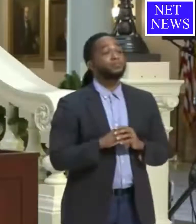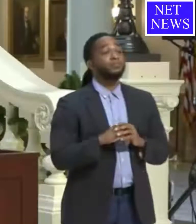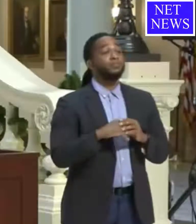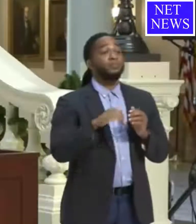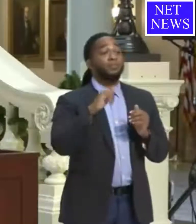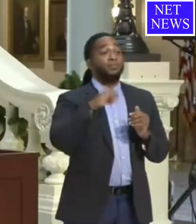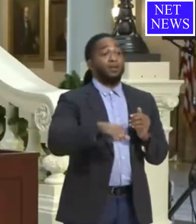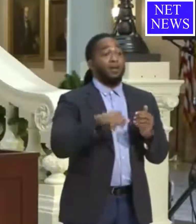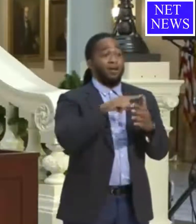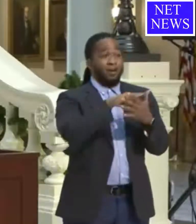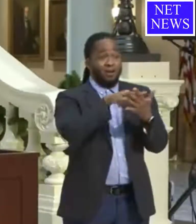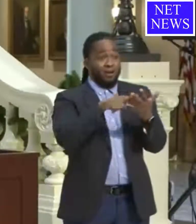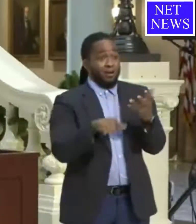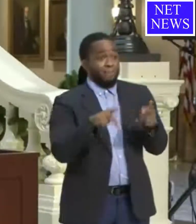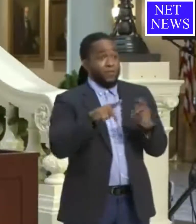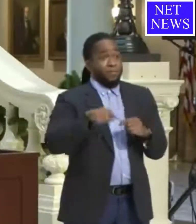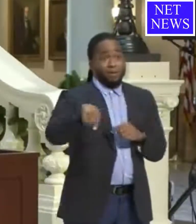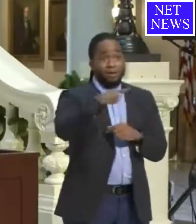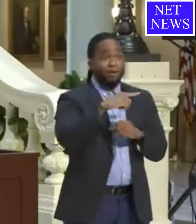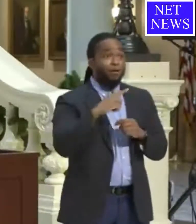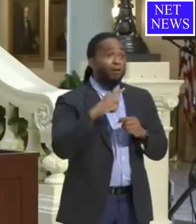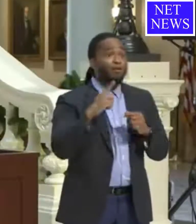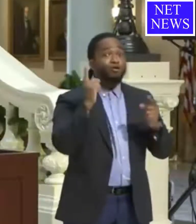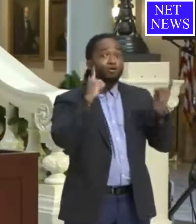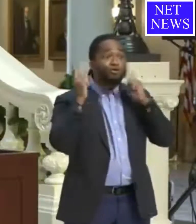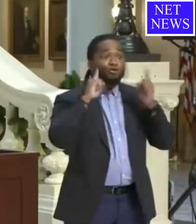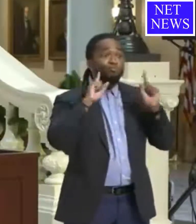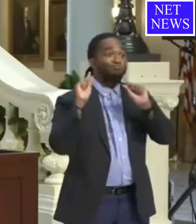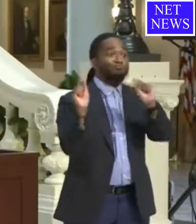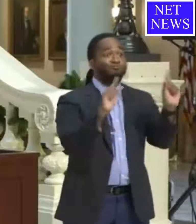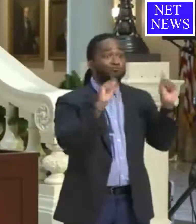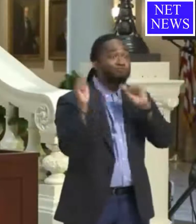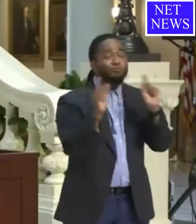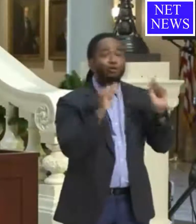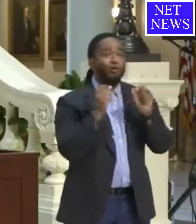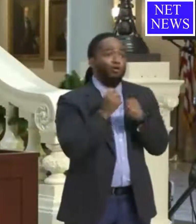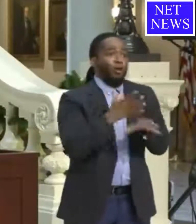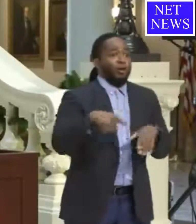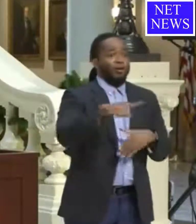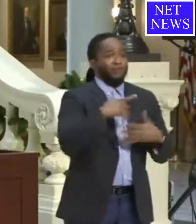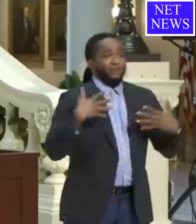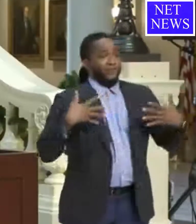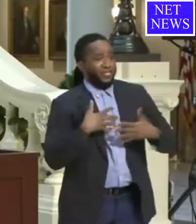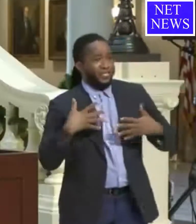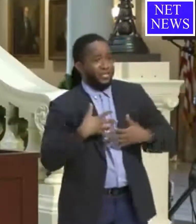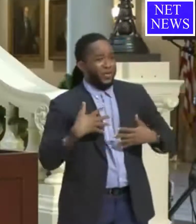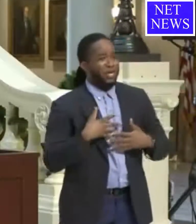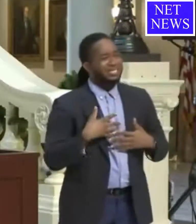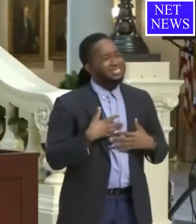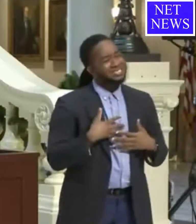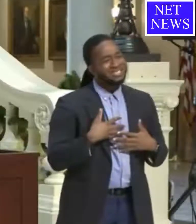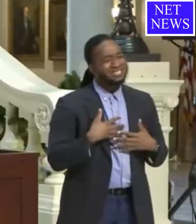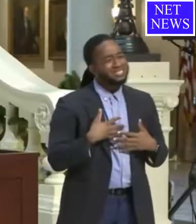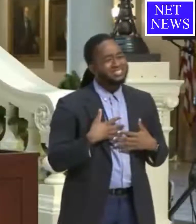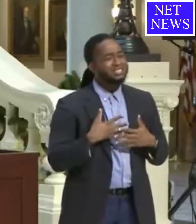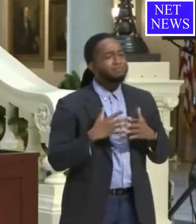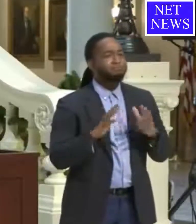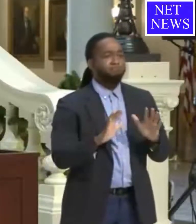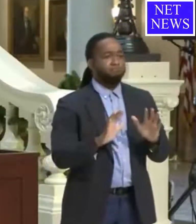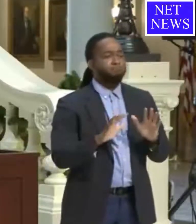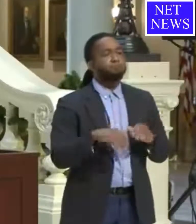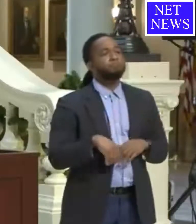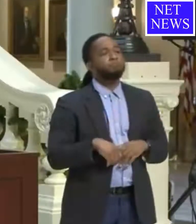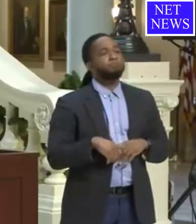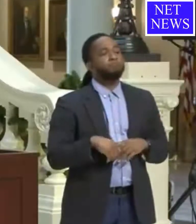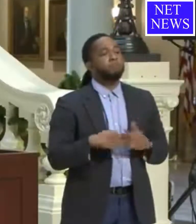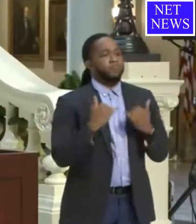create confusion, and sow discord amongst our citizens. Now more than ever, we must stand up for the truth,